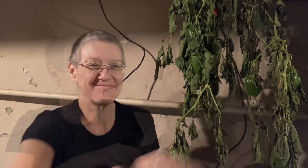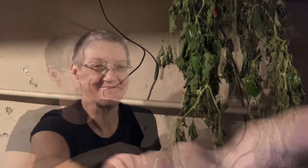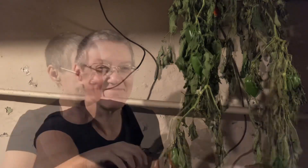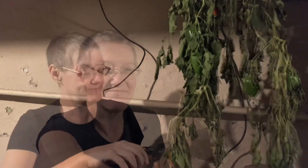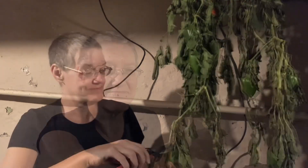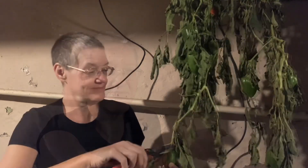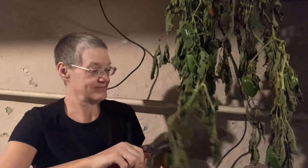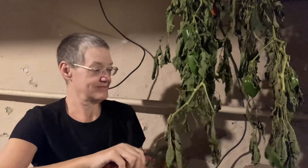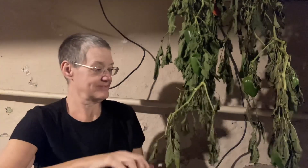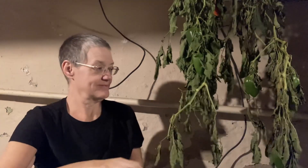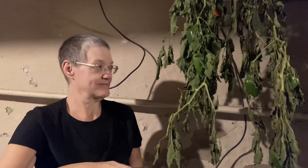down here.